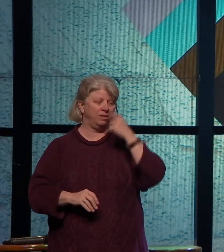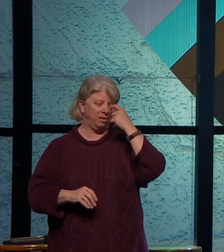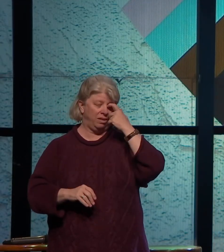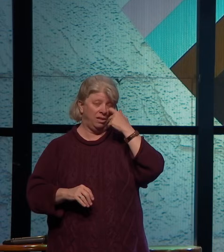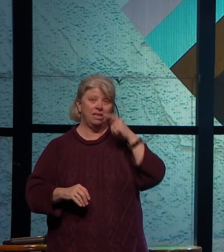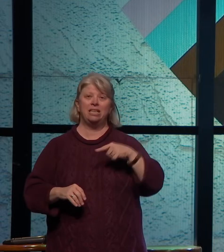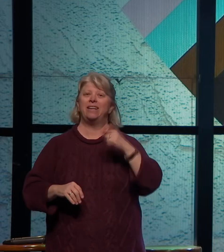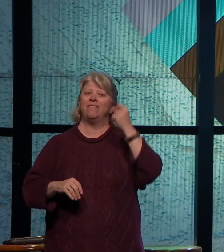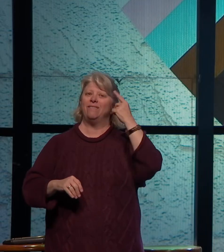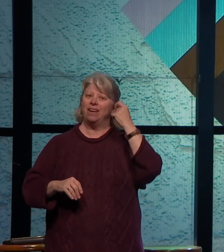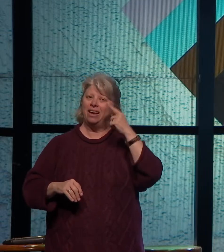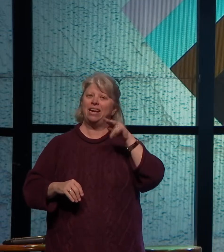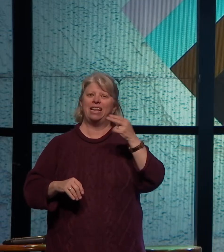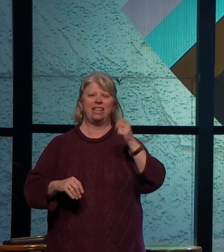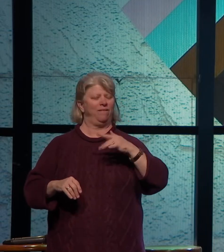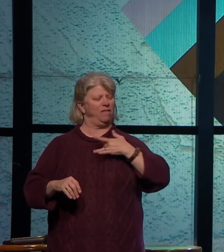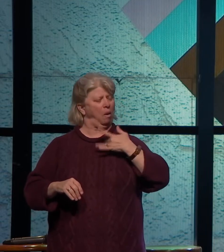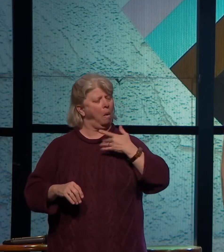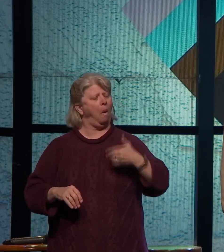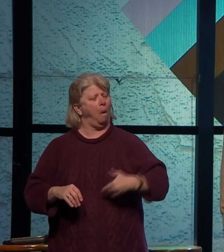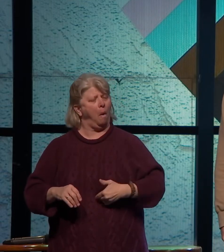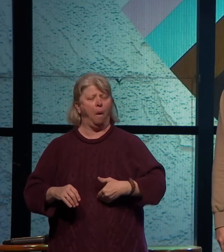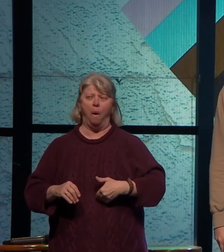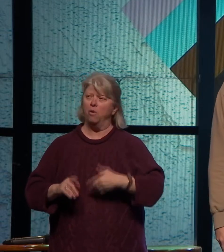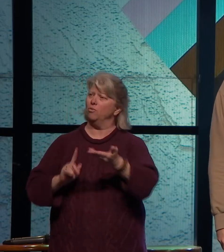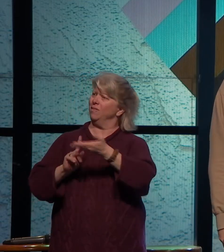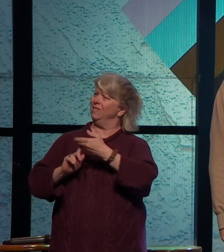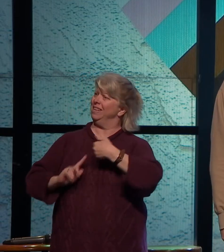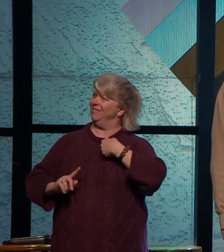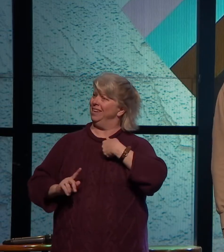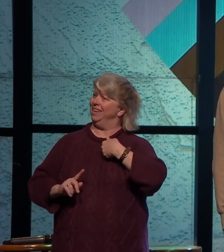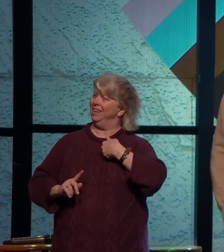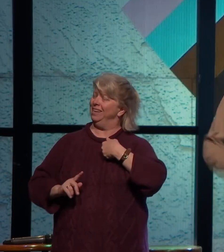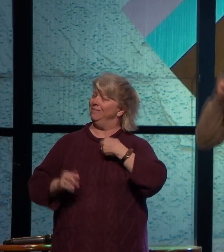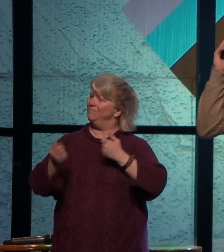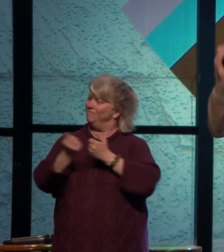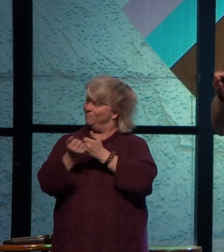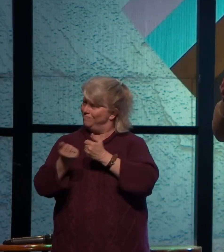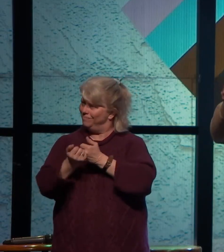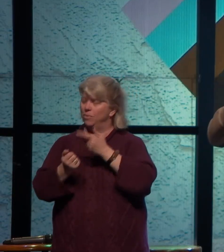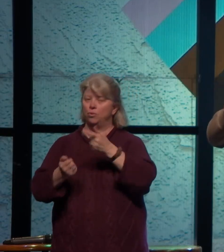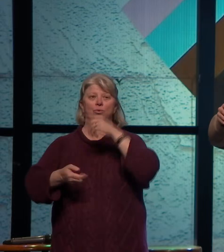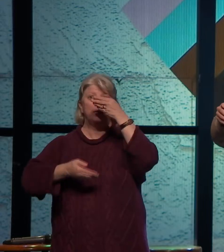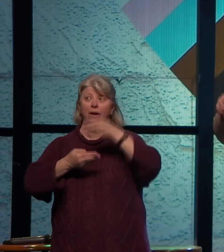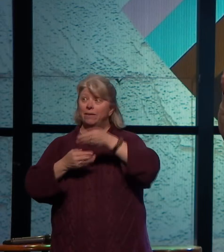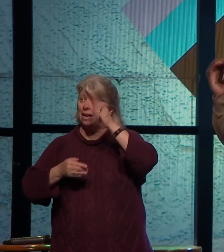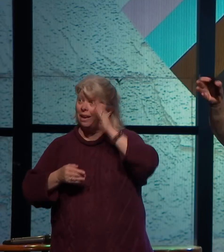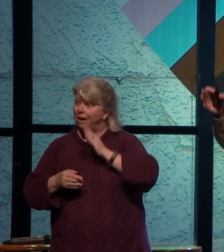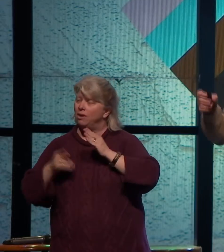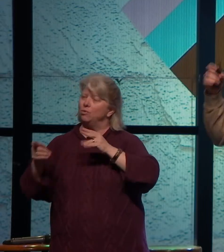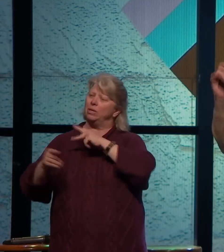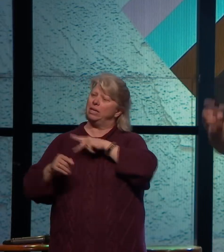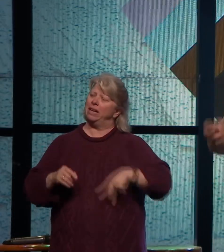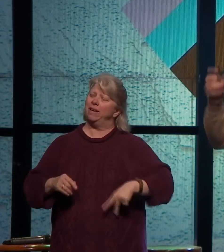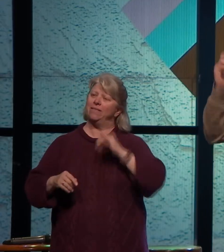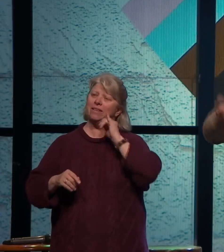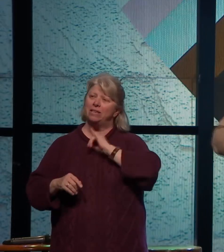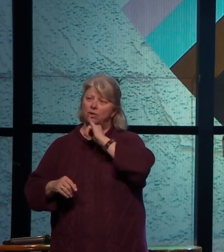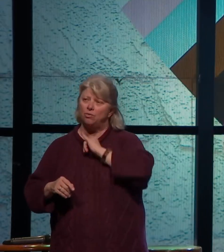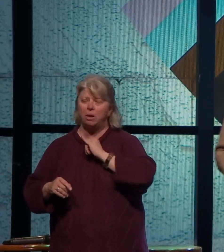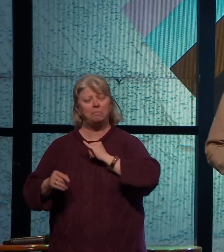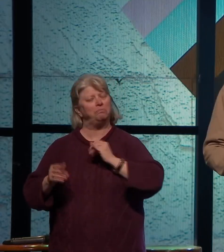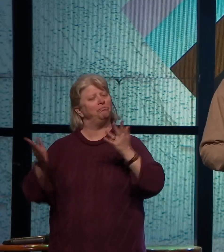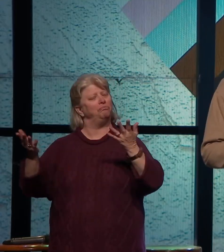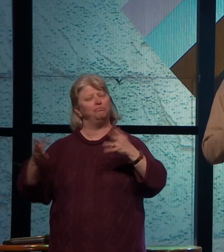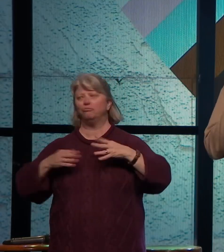like he gets that at this deep level, and he's in. So he says, you're the Son of God. You're the King of Israel. I'm in. Sign